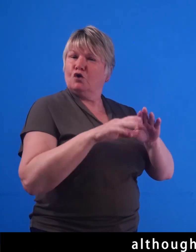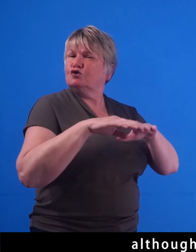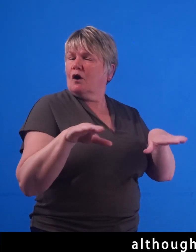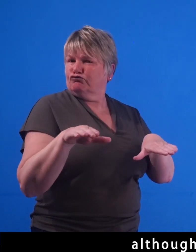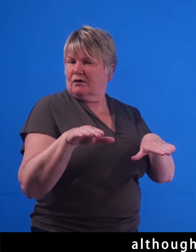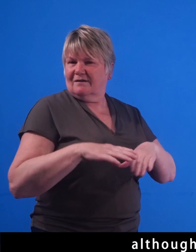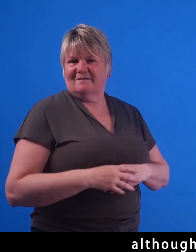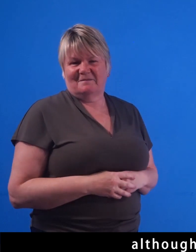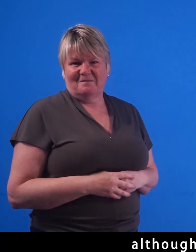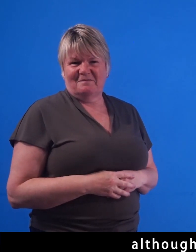children.